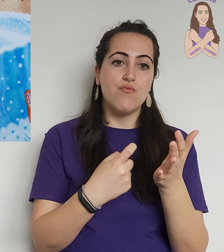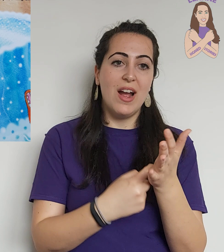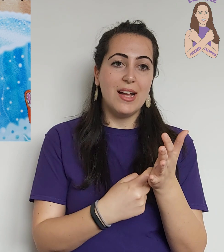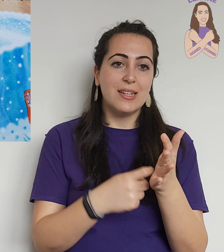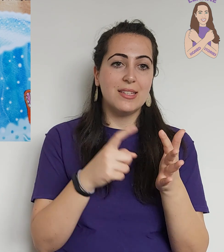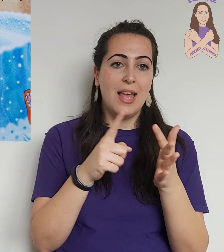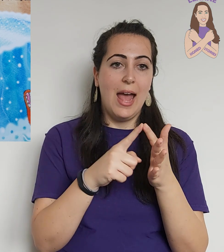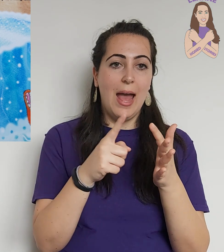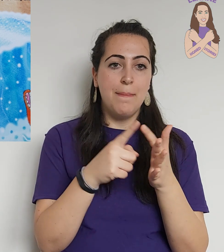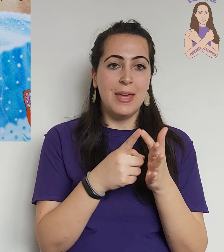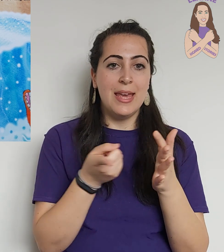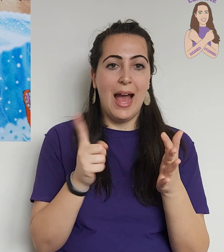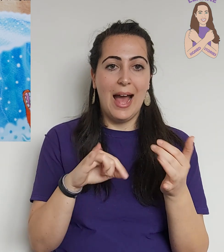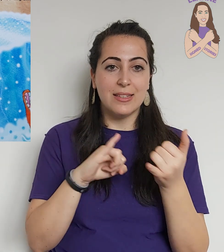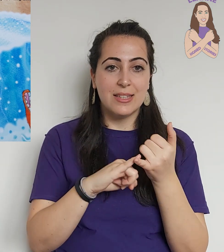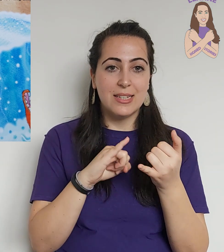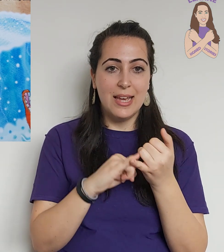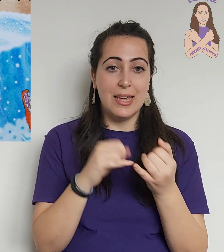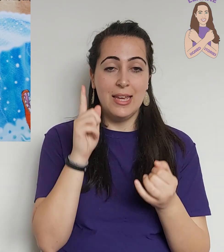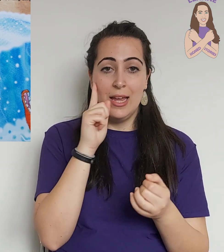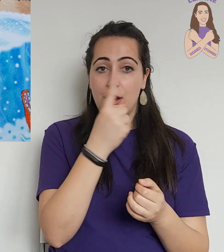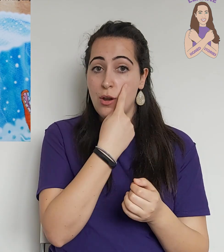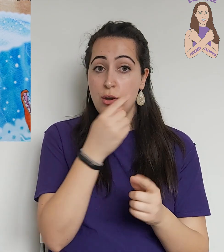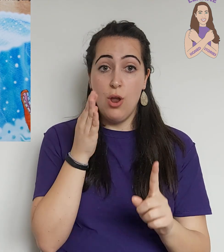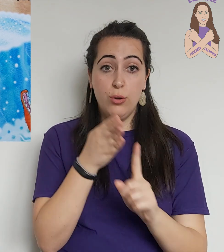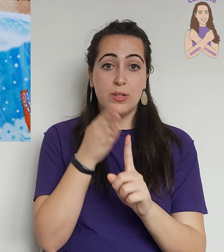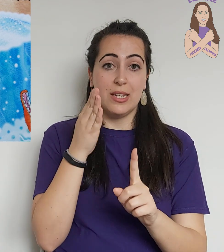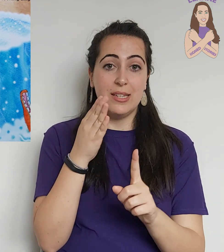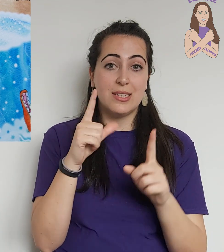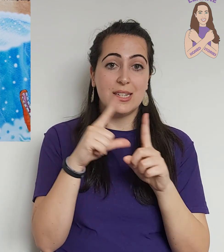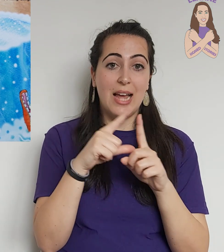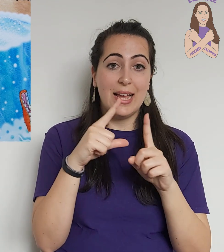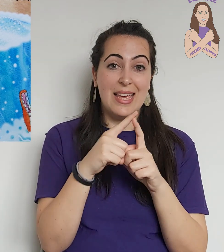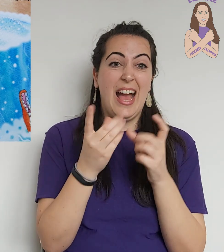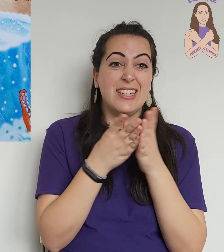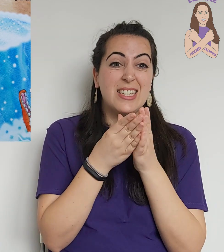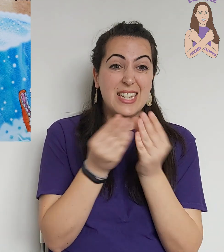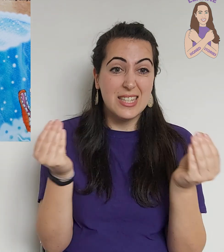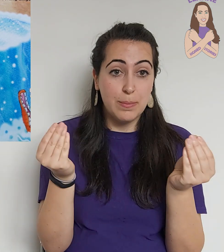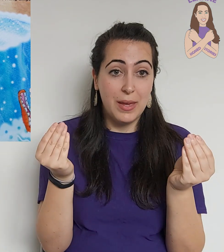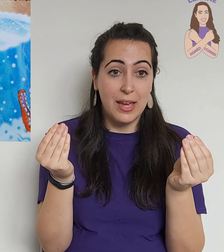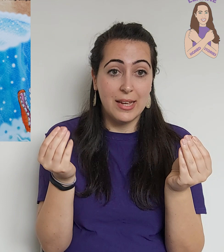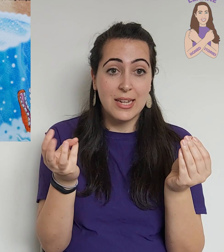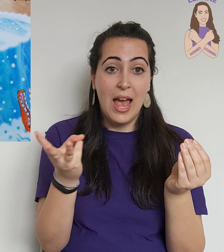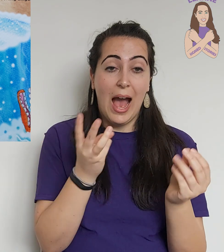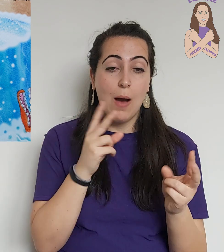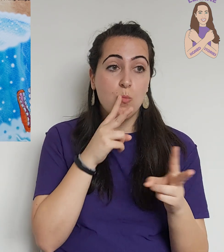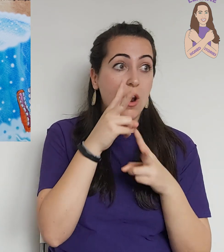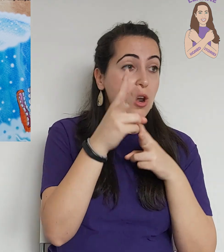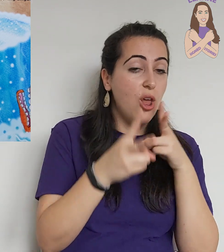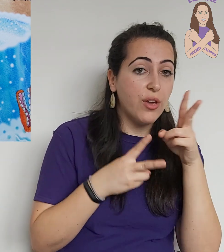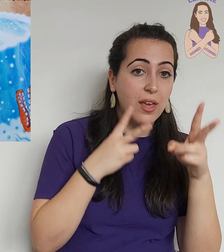Rex, Emmy and Steggy noticed Dachy had disappeared and were looking for